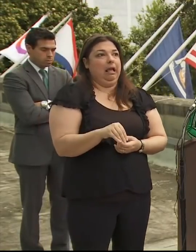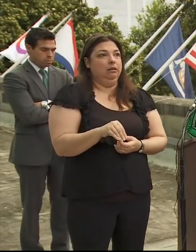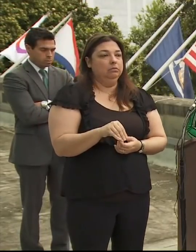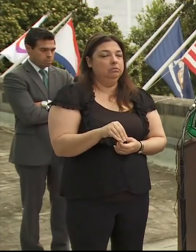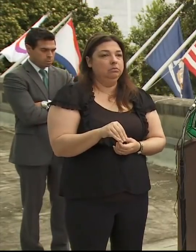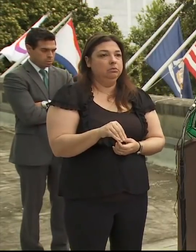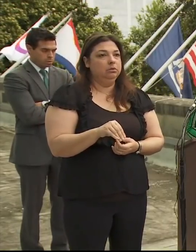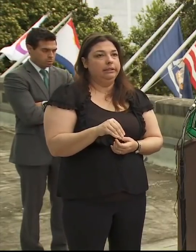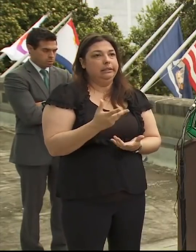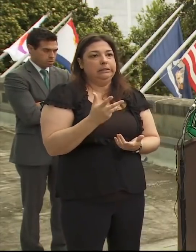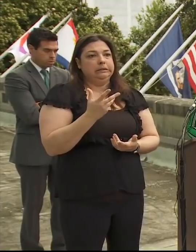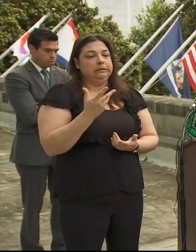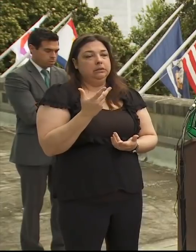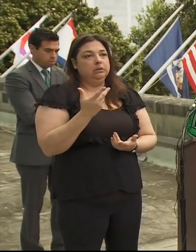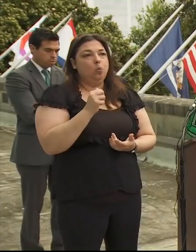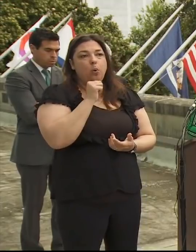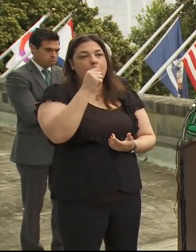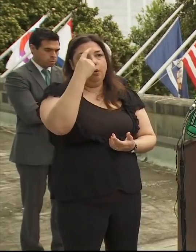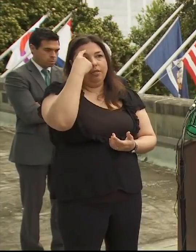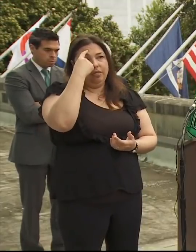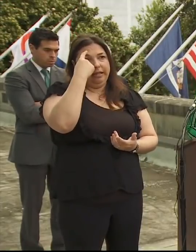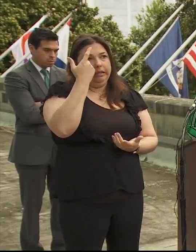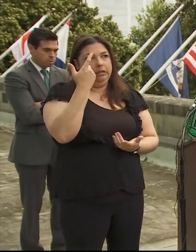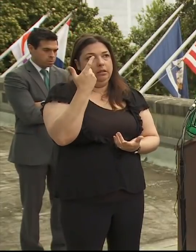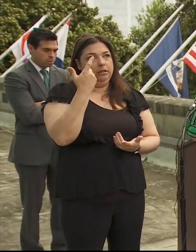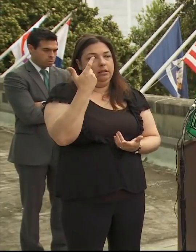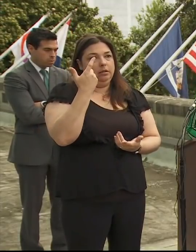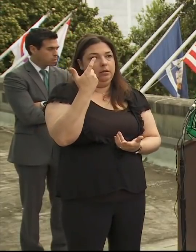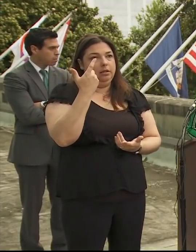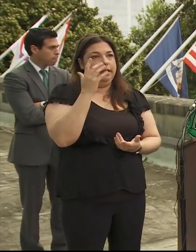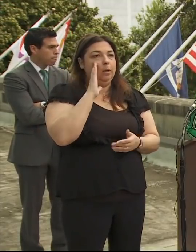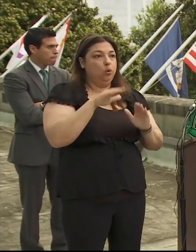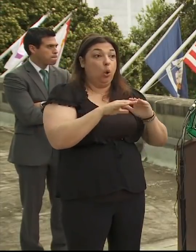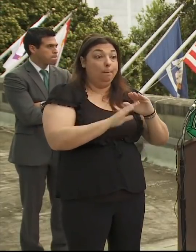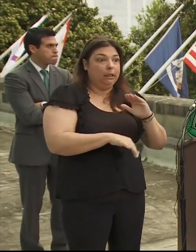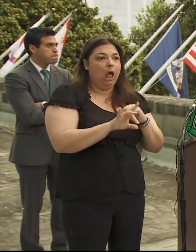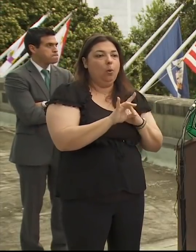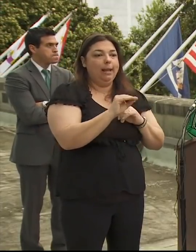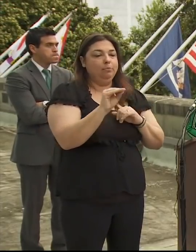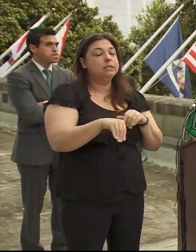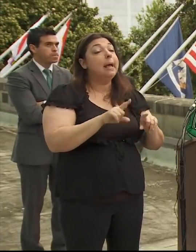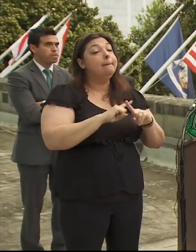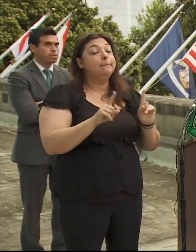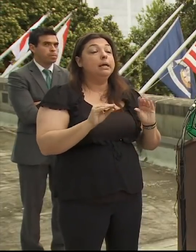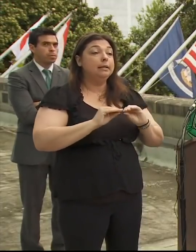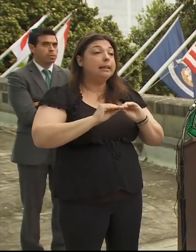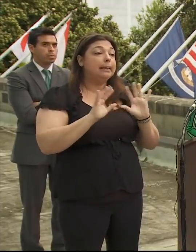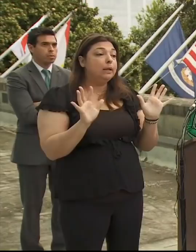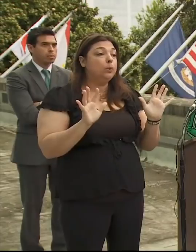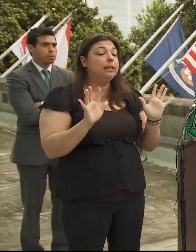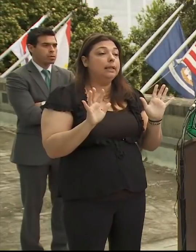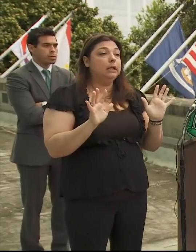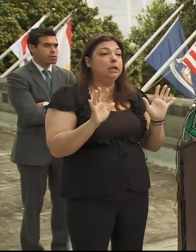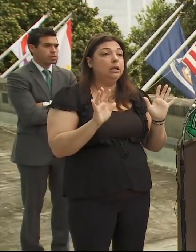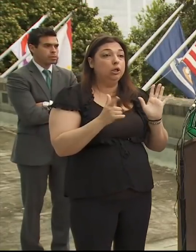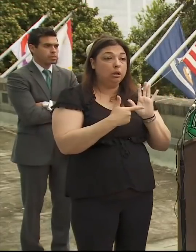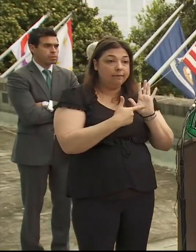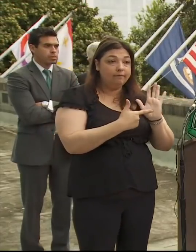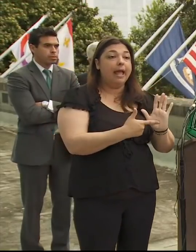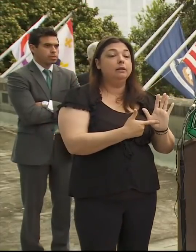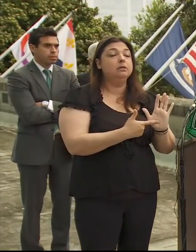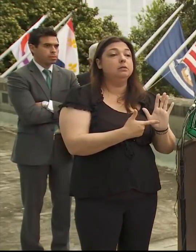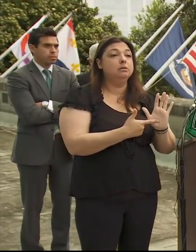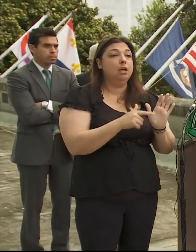which we have no reason to believe that it will not go below 8%. But it clearly conveys